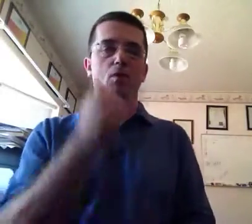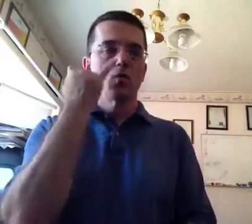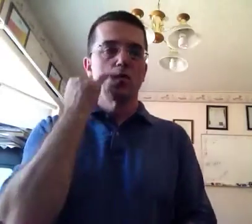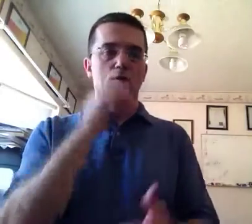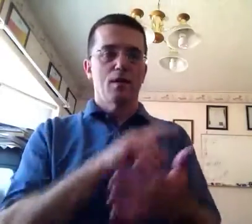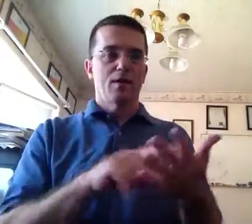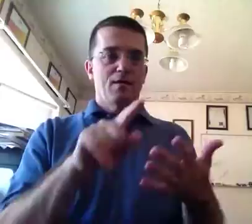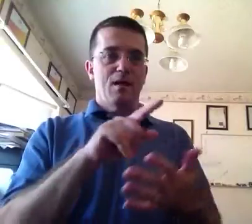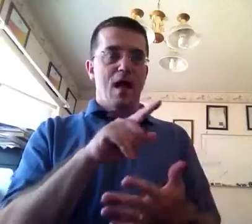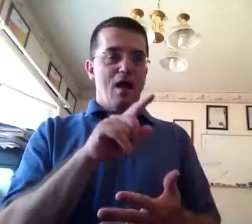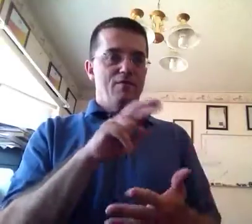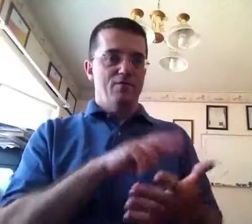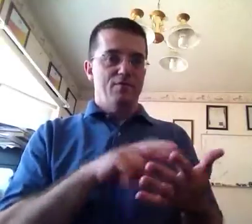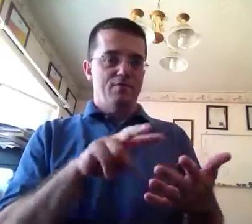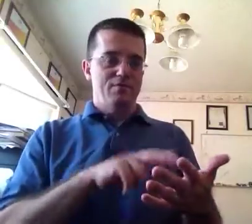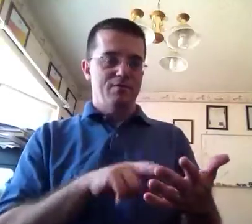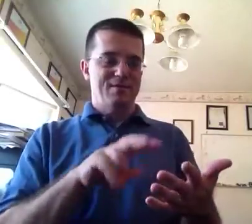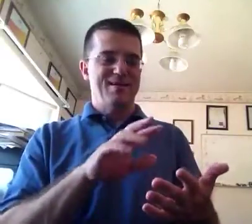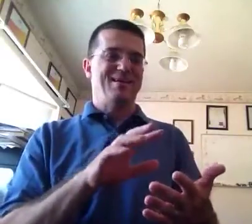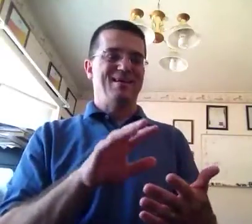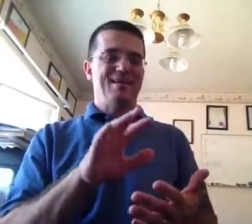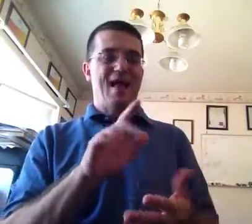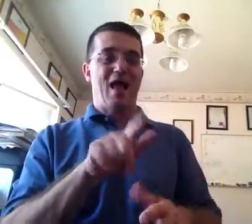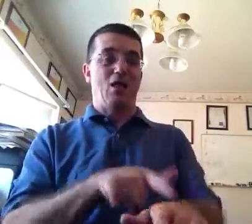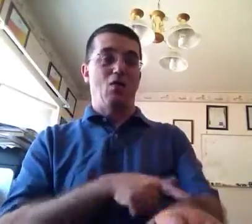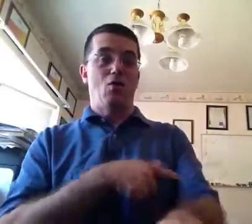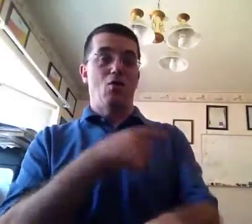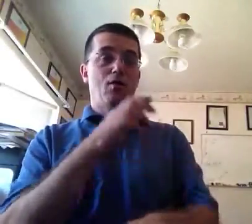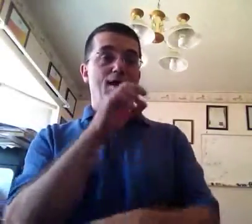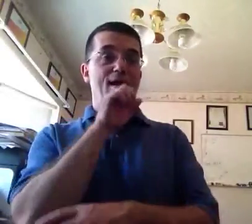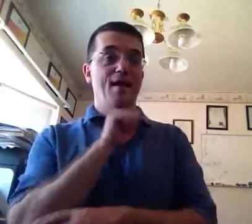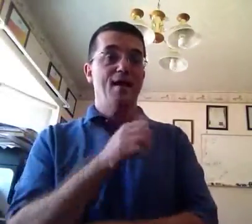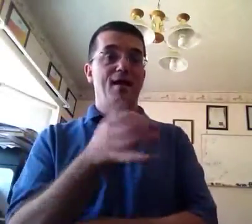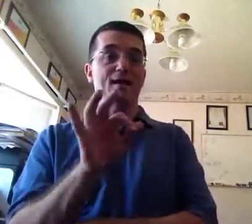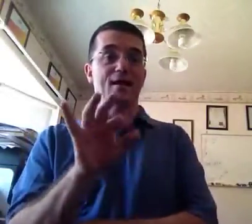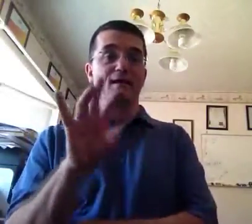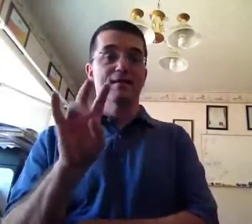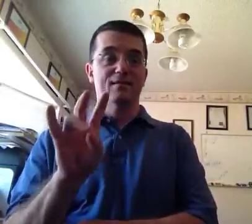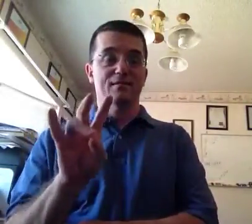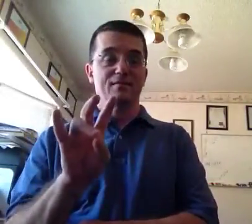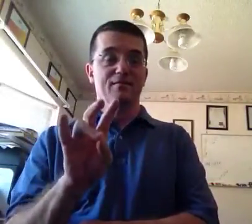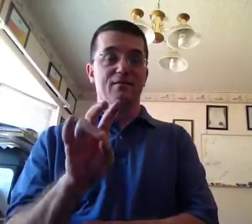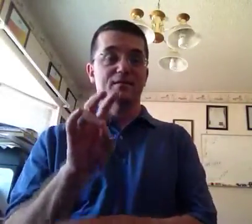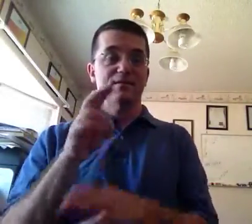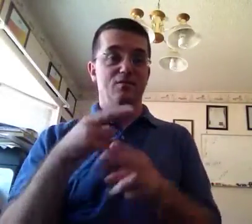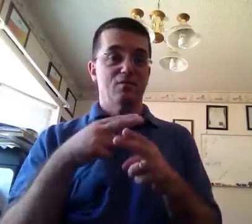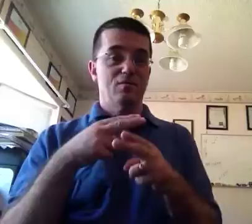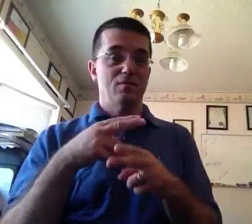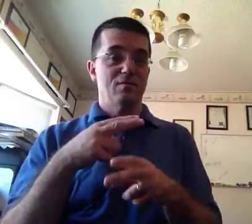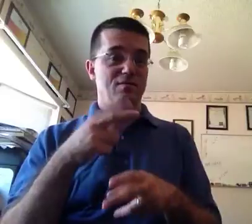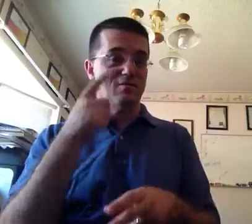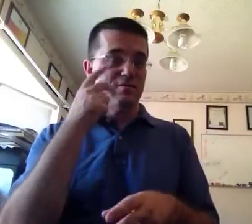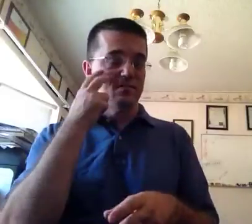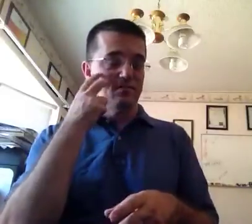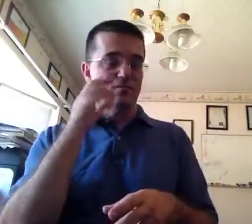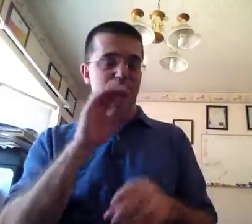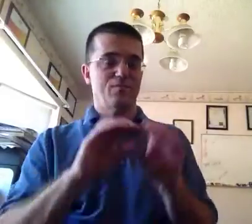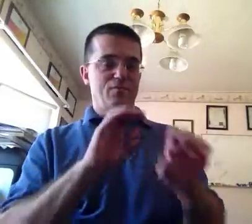lives, on average, right. you're making an investment for a fairly short period of time. That's true.